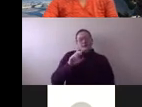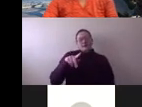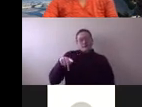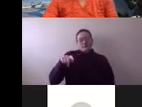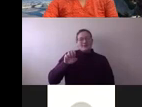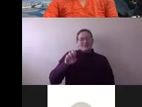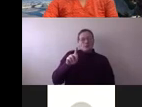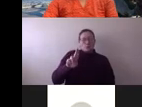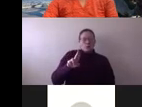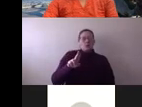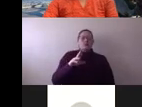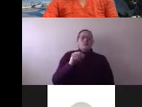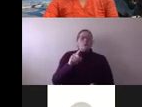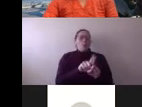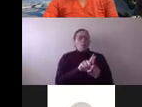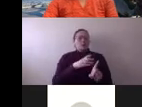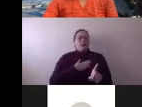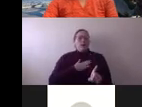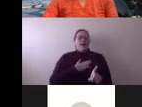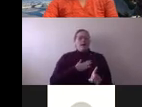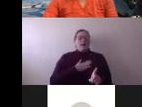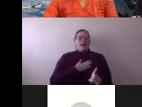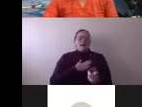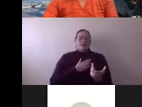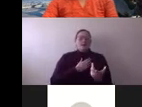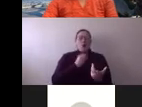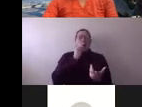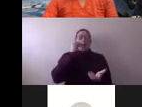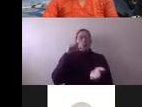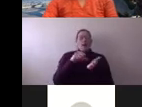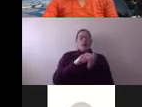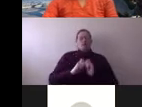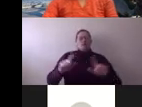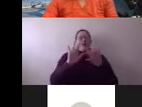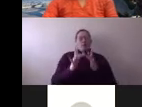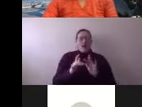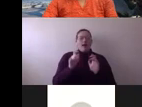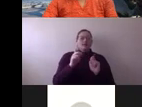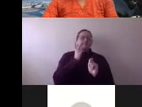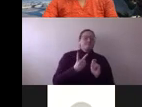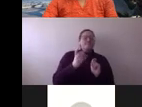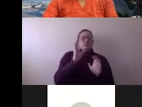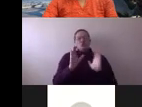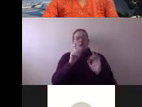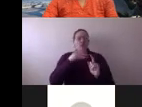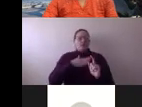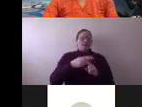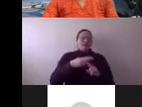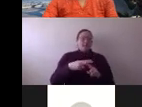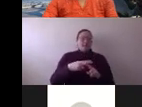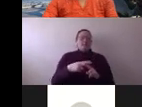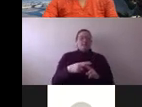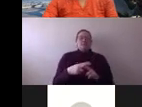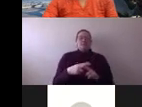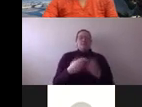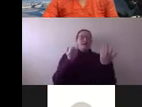zuywang@cpp.edu, and also my homepage. You can find just searching for my name. Even